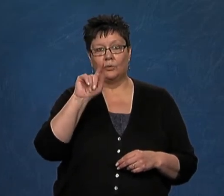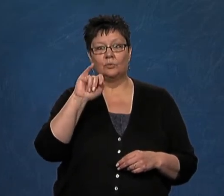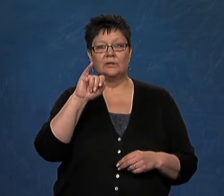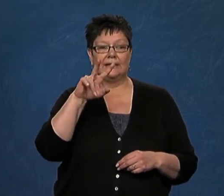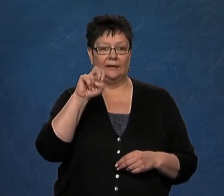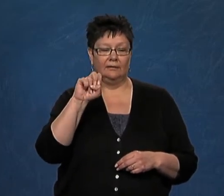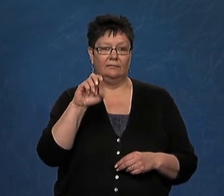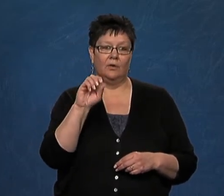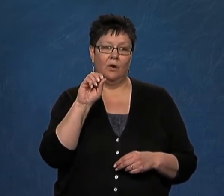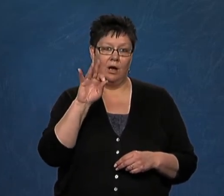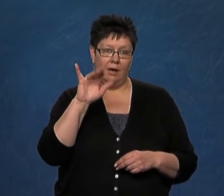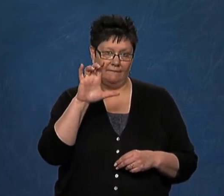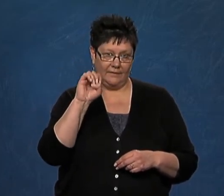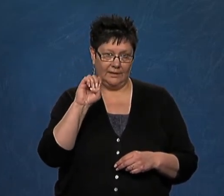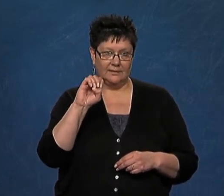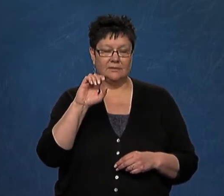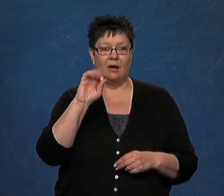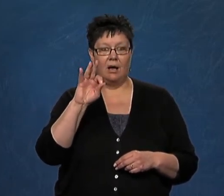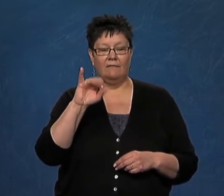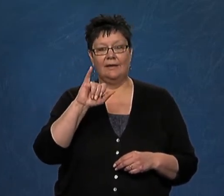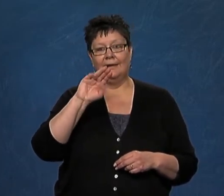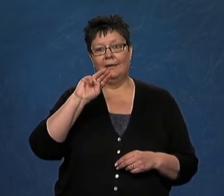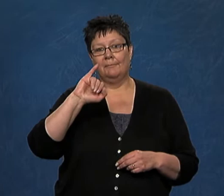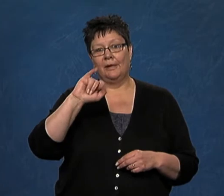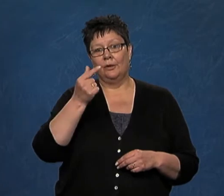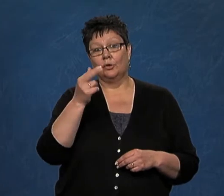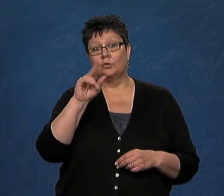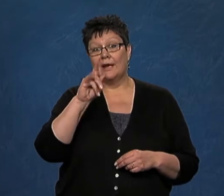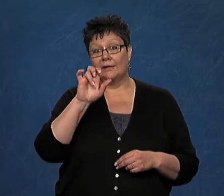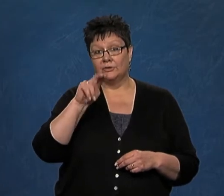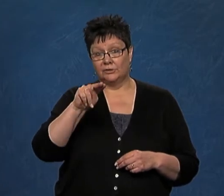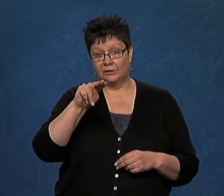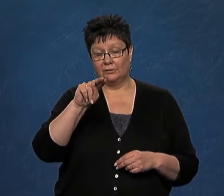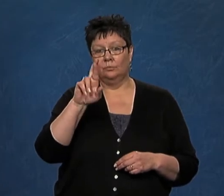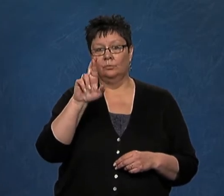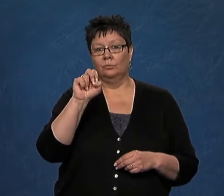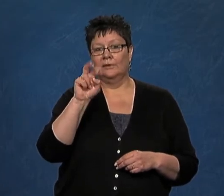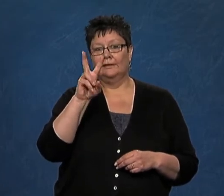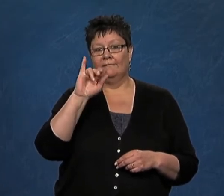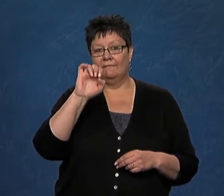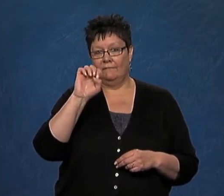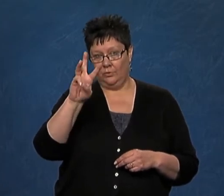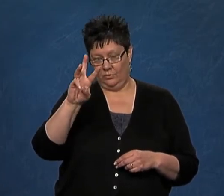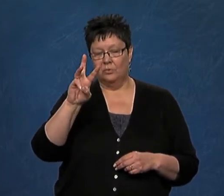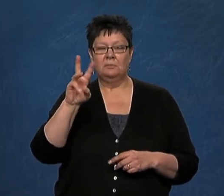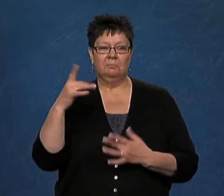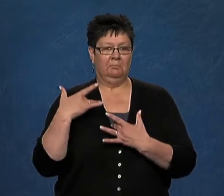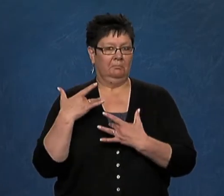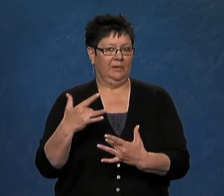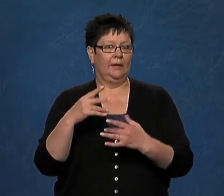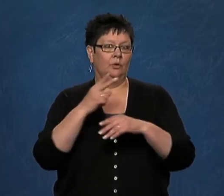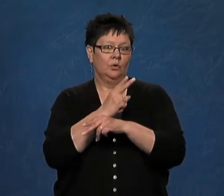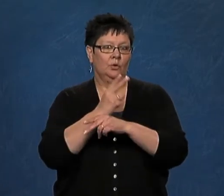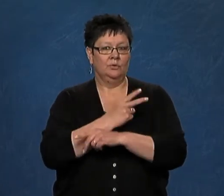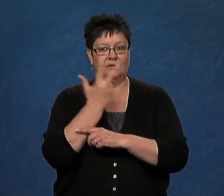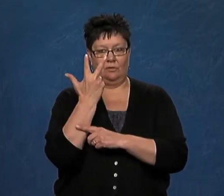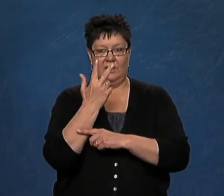the executive office of immigration review, they